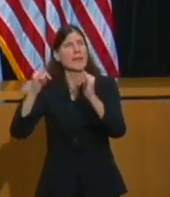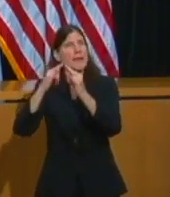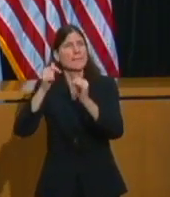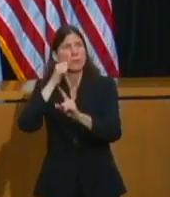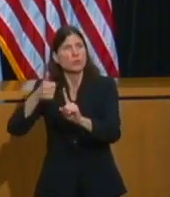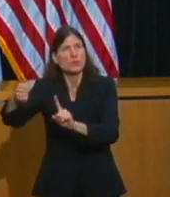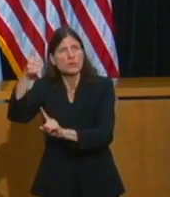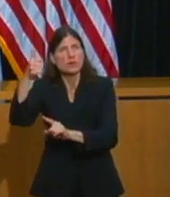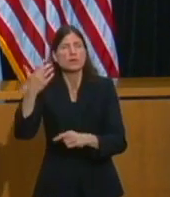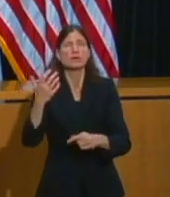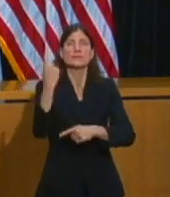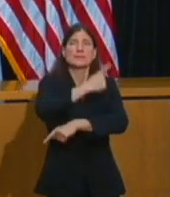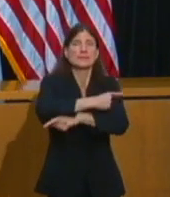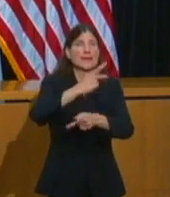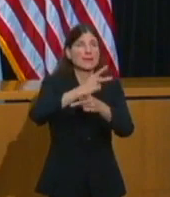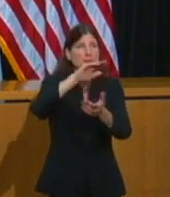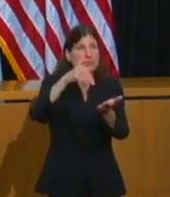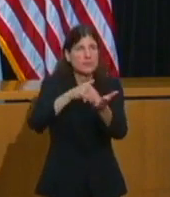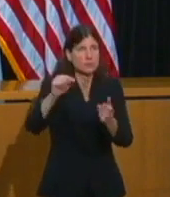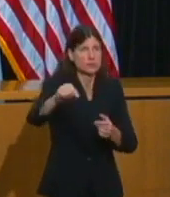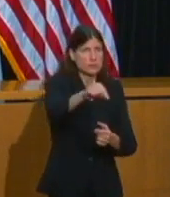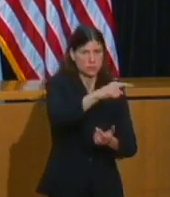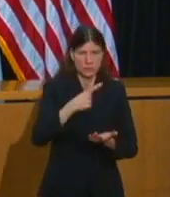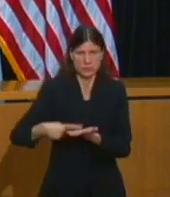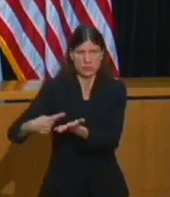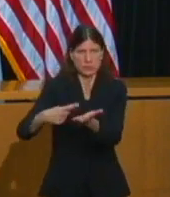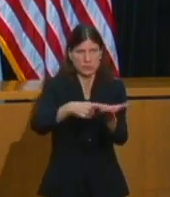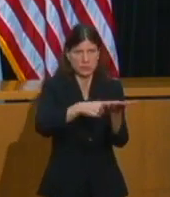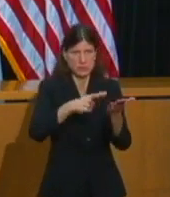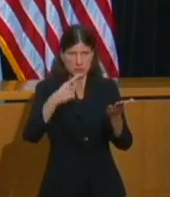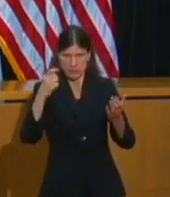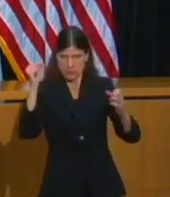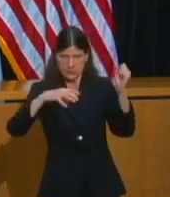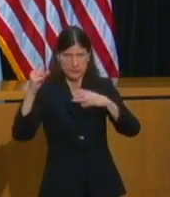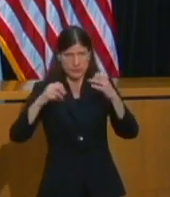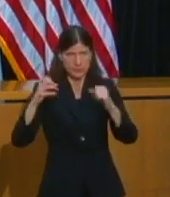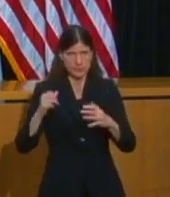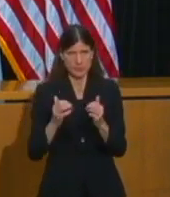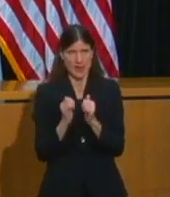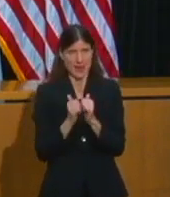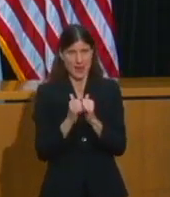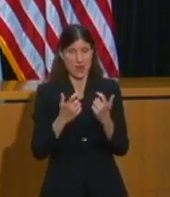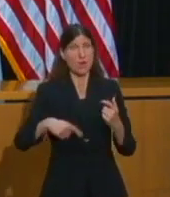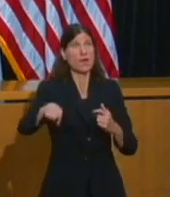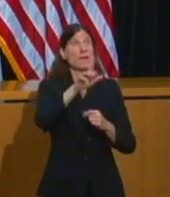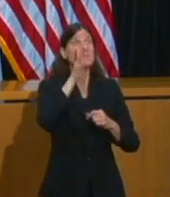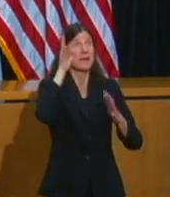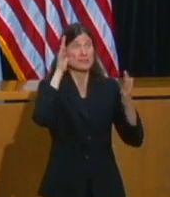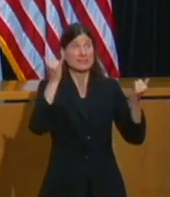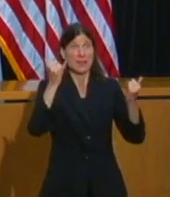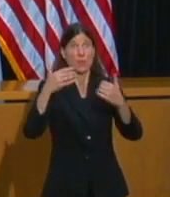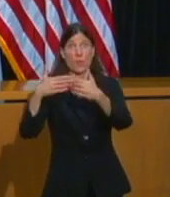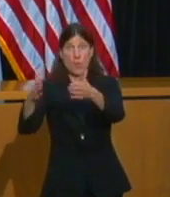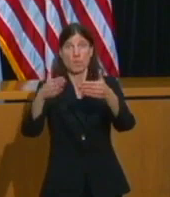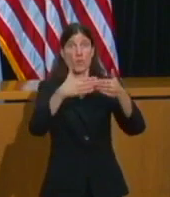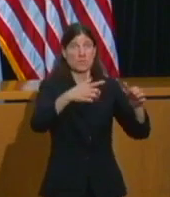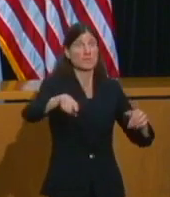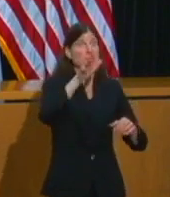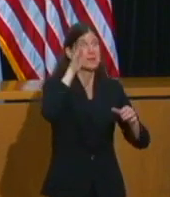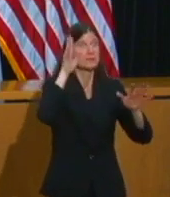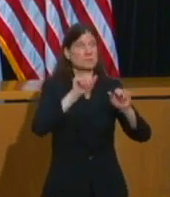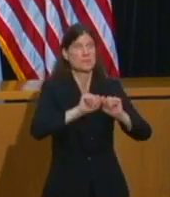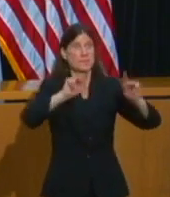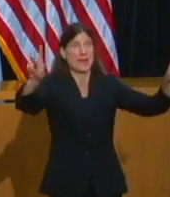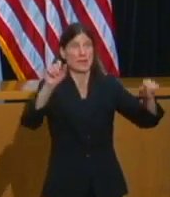critical components in getting families and the economy back to work. On Monday, in collaboration with the Department of Public Health,